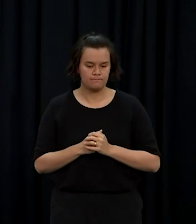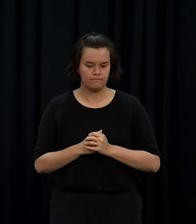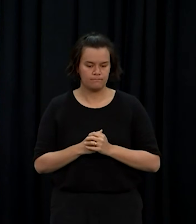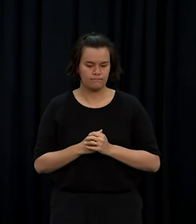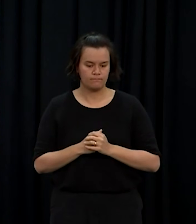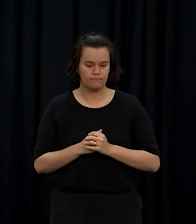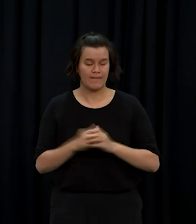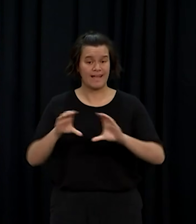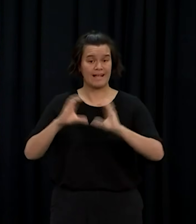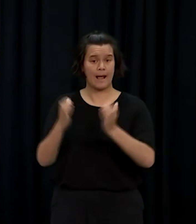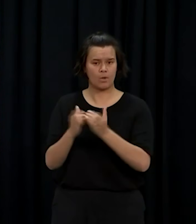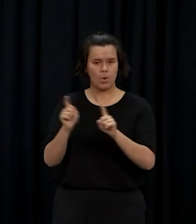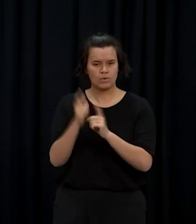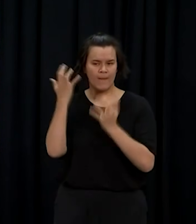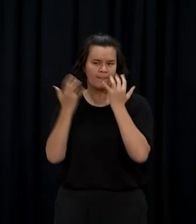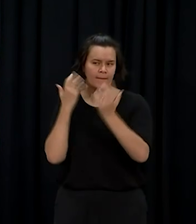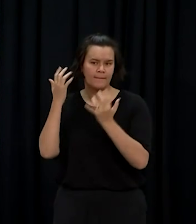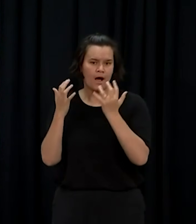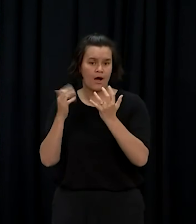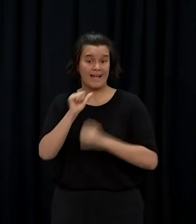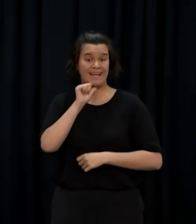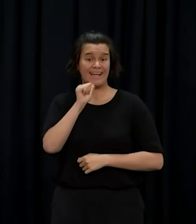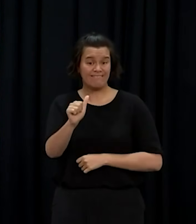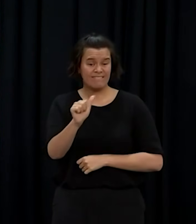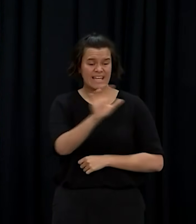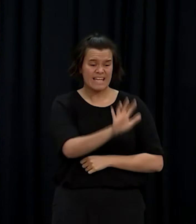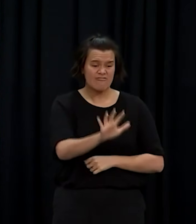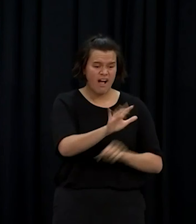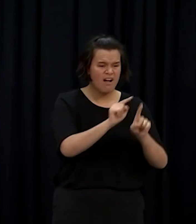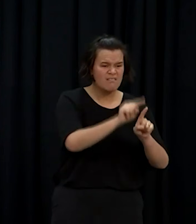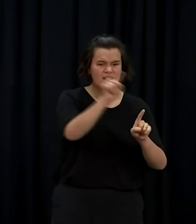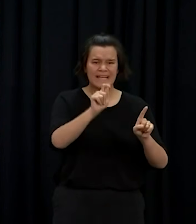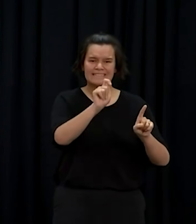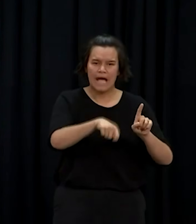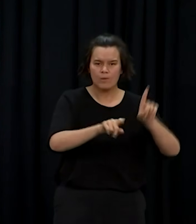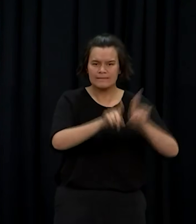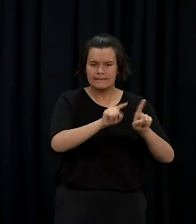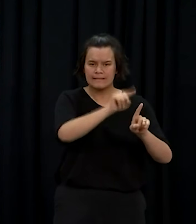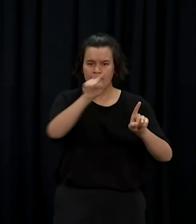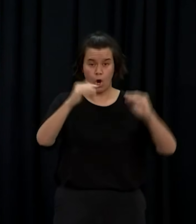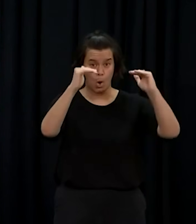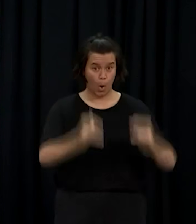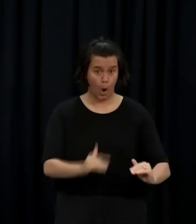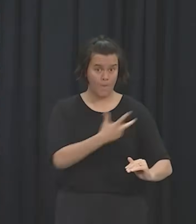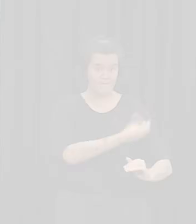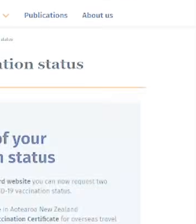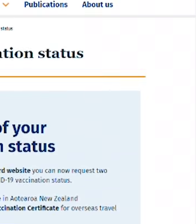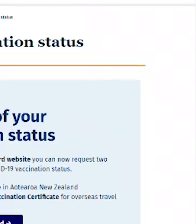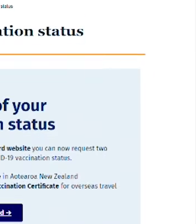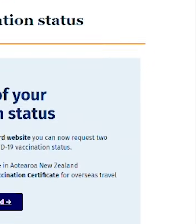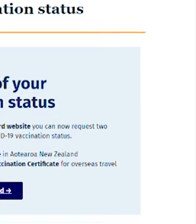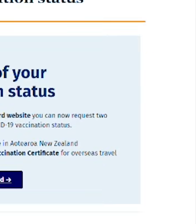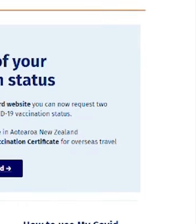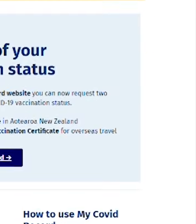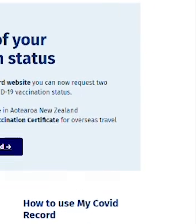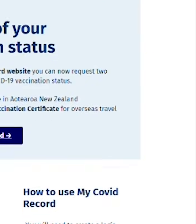that Cabinet will look to move those areas with lower vaccination levels into the traffic light system at red. Earlier in